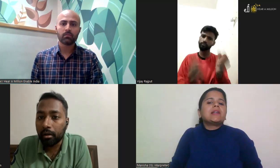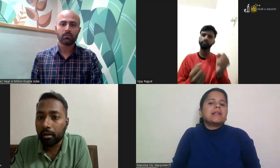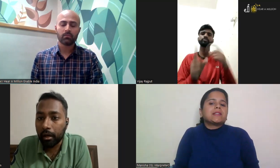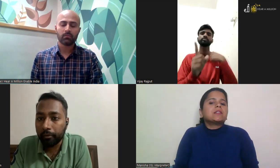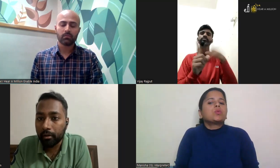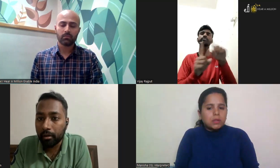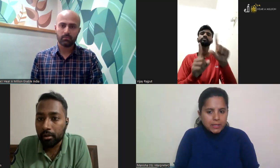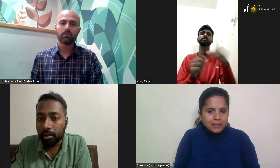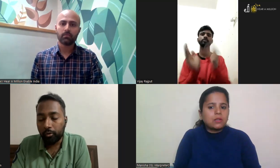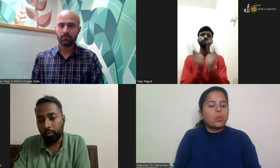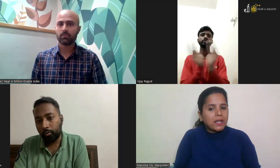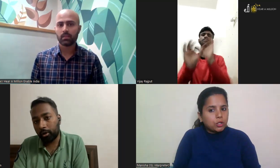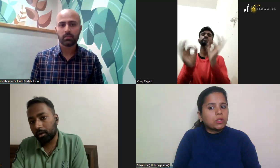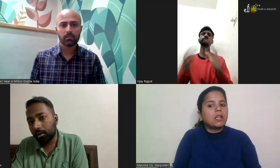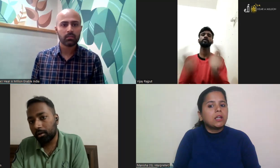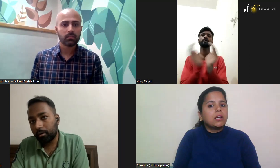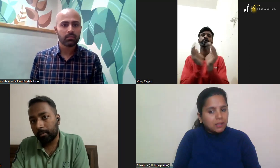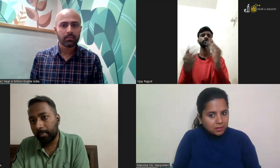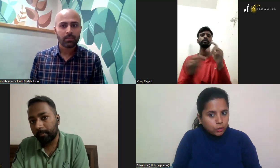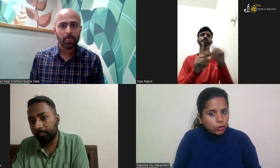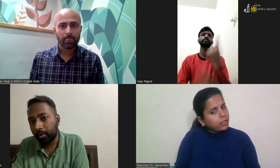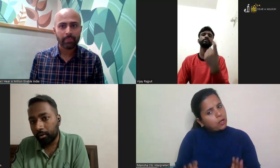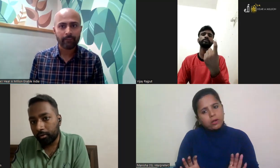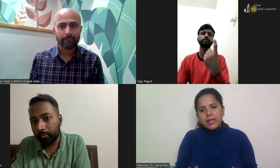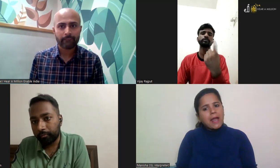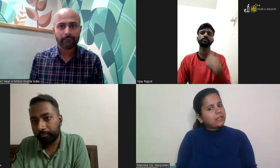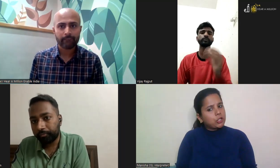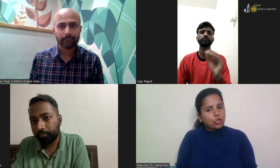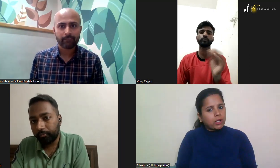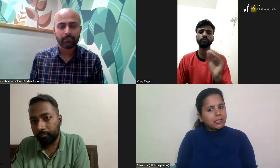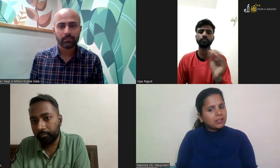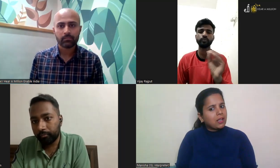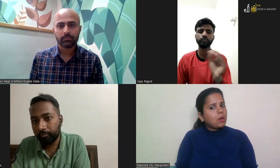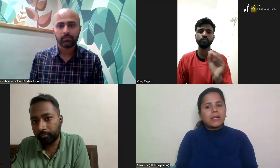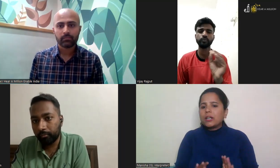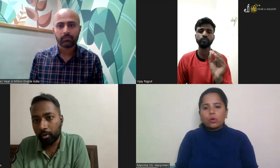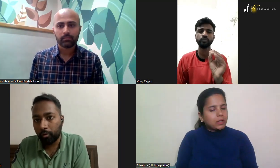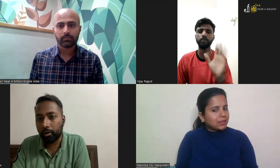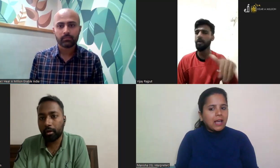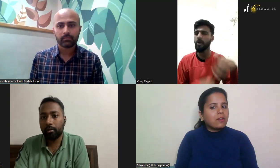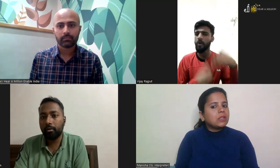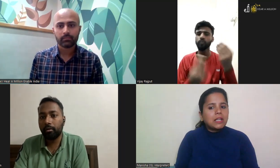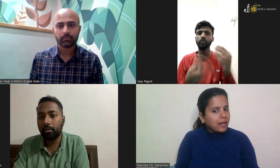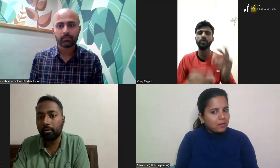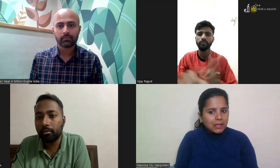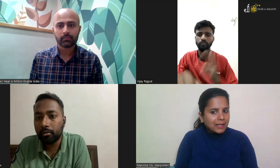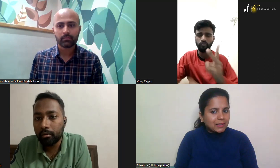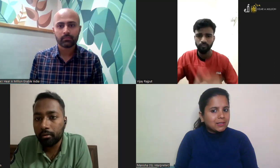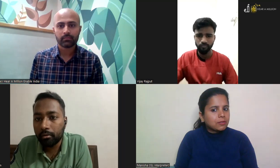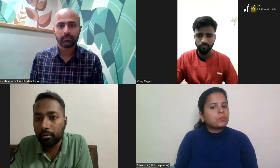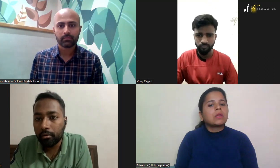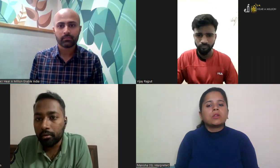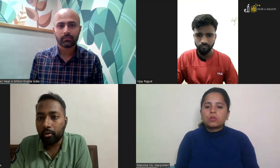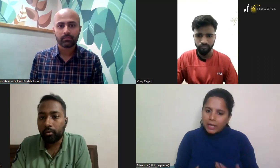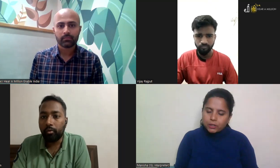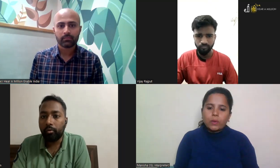For driving license. Yes, he went to Okay. the district court. He already had the insurance, but he don't doesn't have the driving